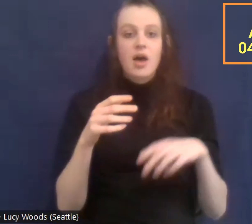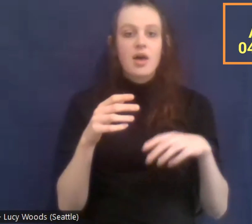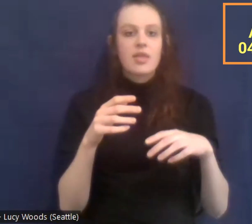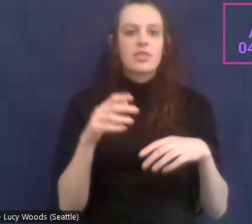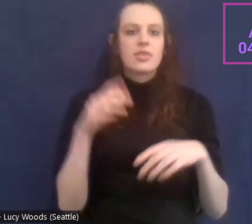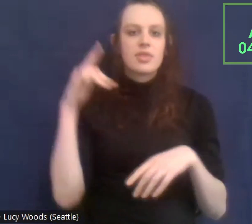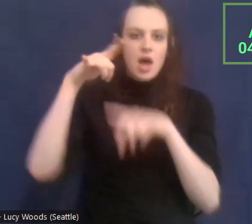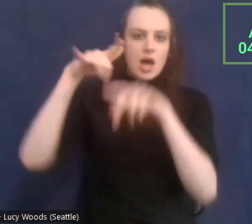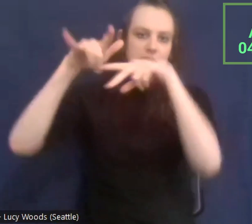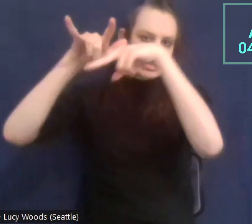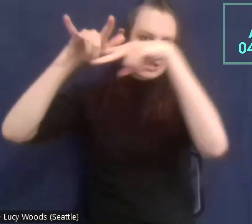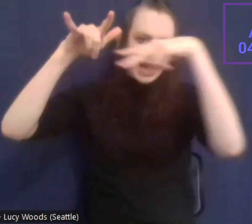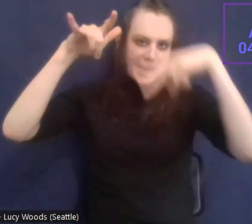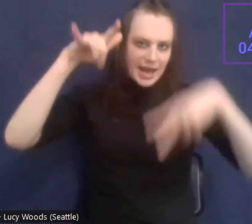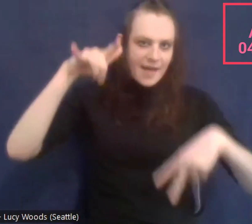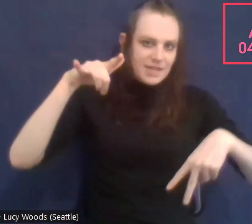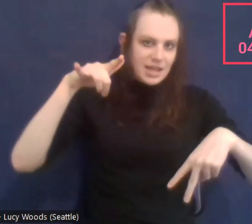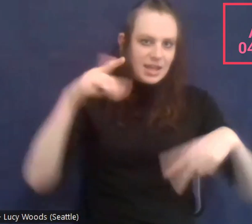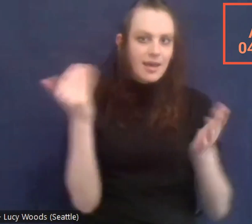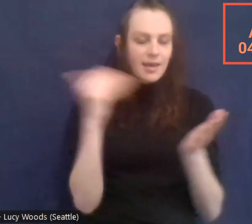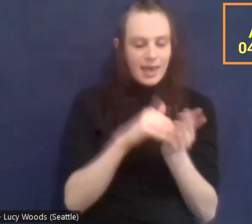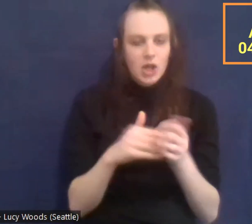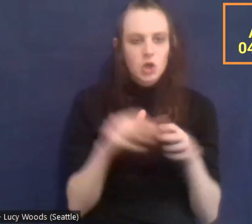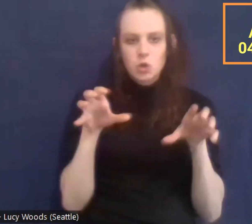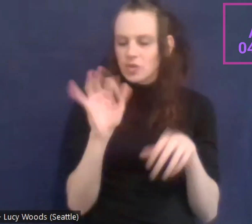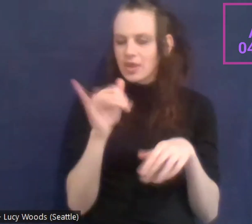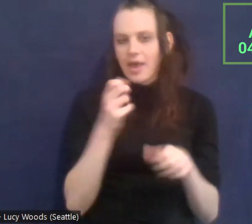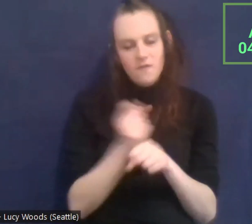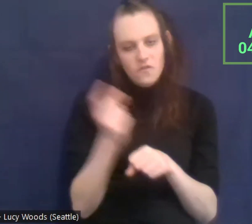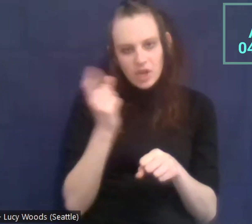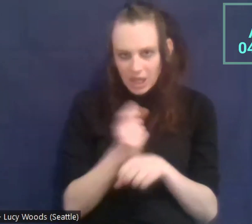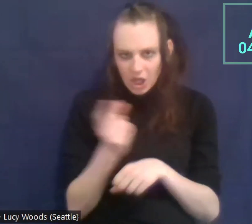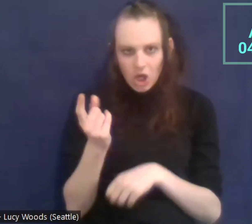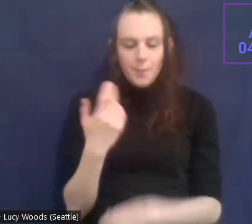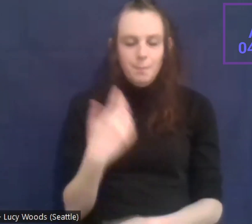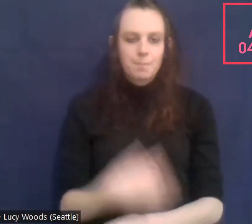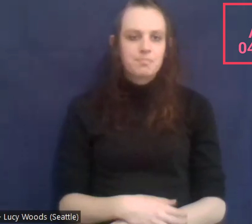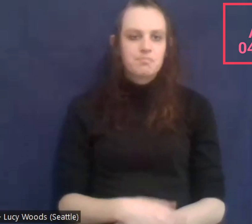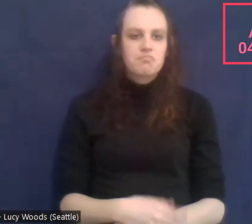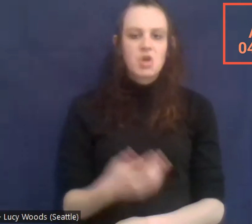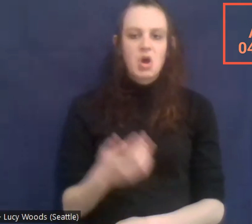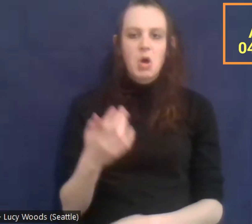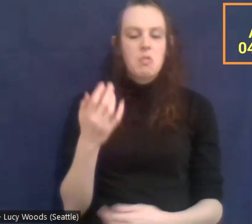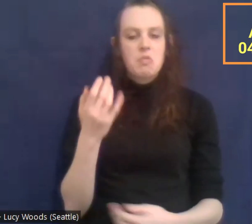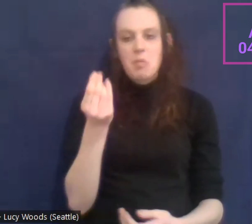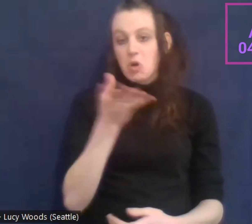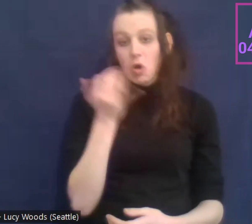here. So yeah, if you want to get down, let me know. I'll get you hooked up. And that's my time. Thanks.